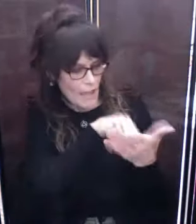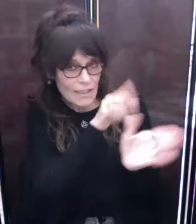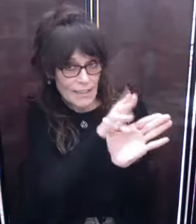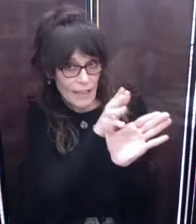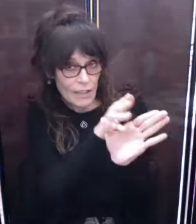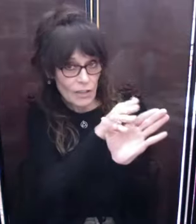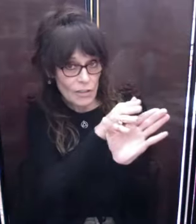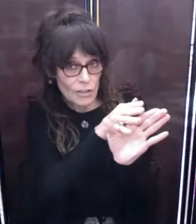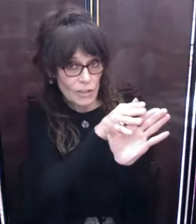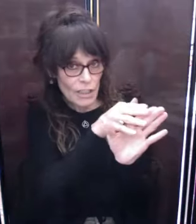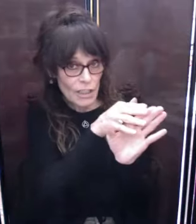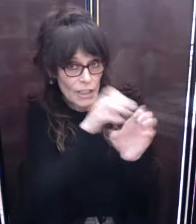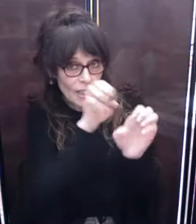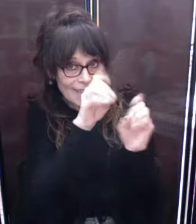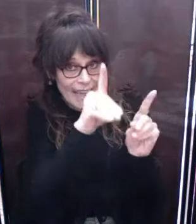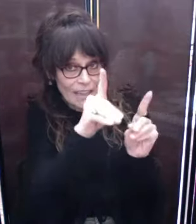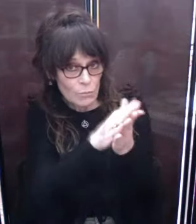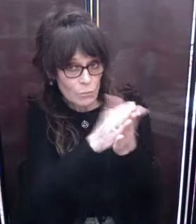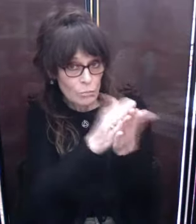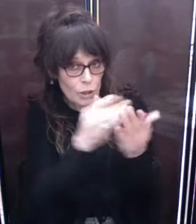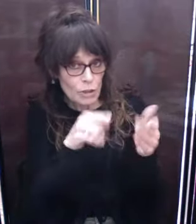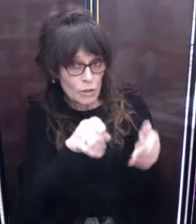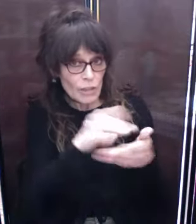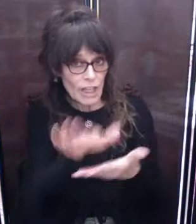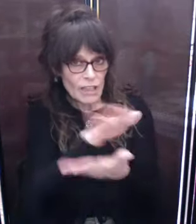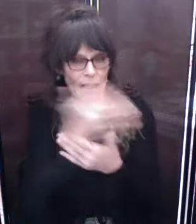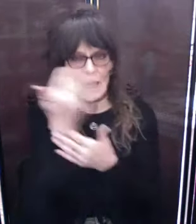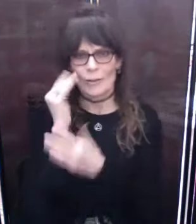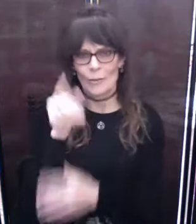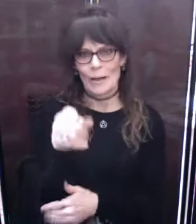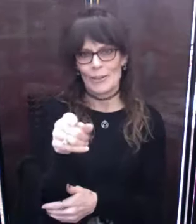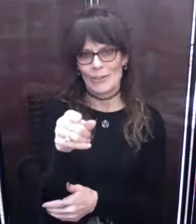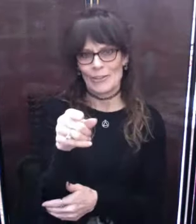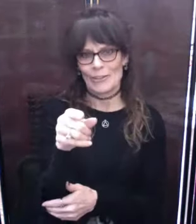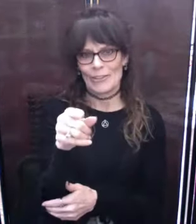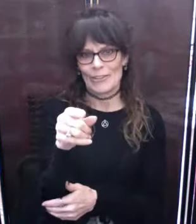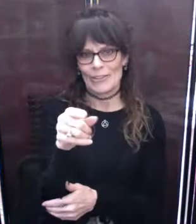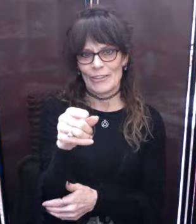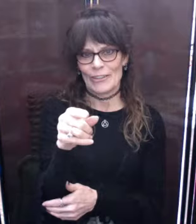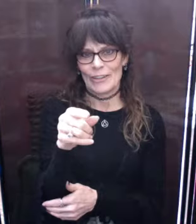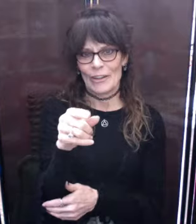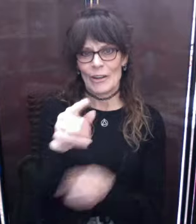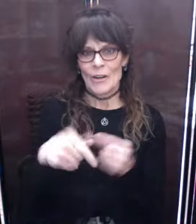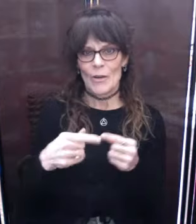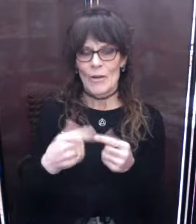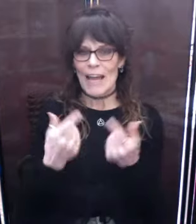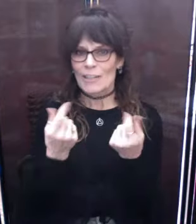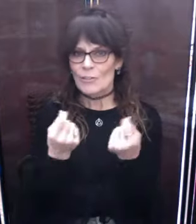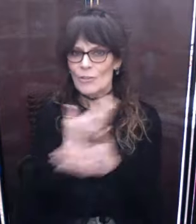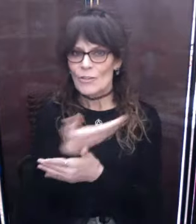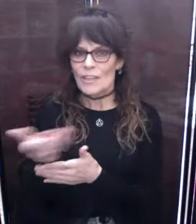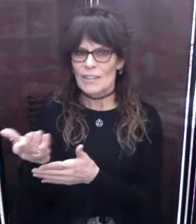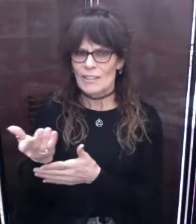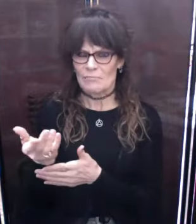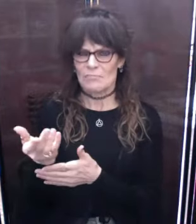college. Because I don't know about you guys, but when I do things that don't make any sense, I have to try to make